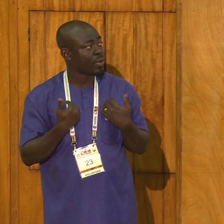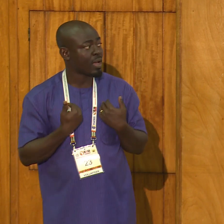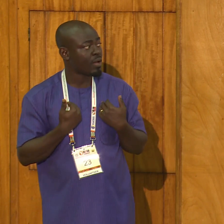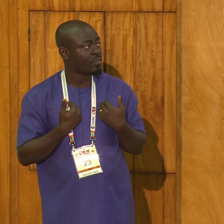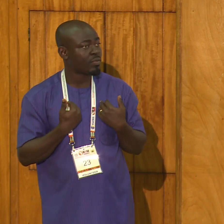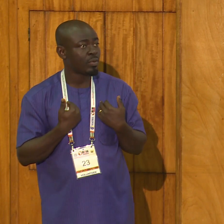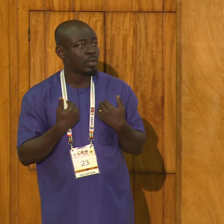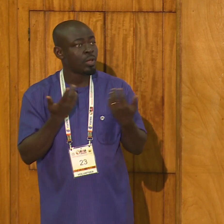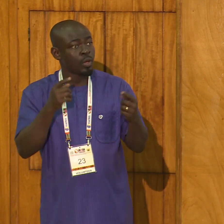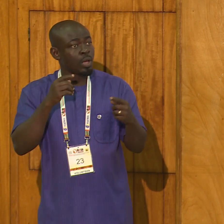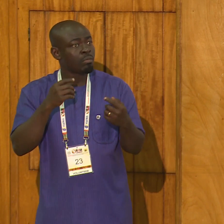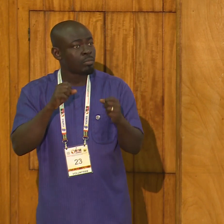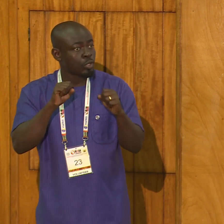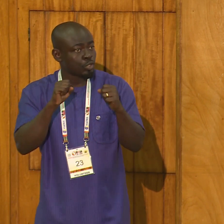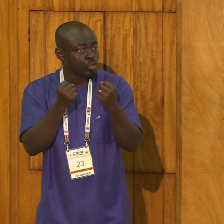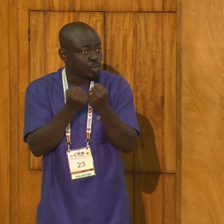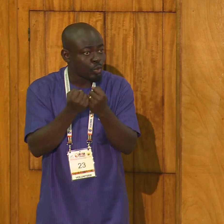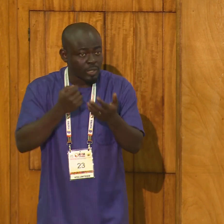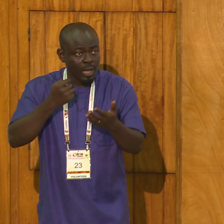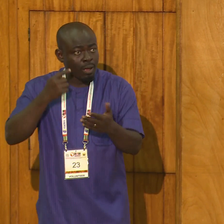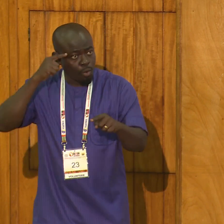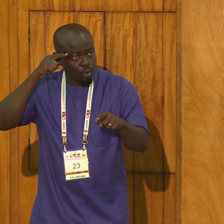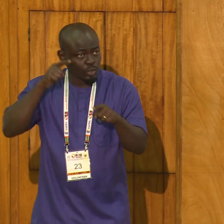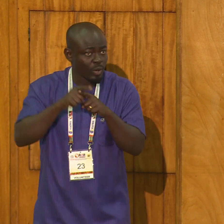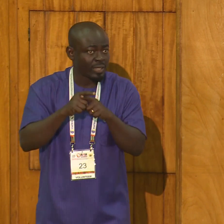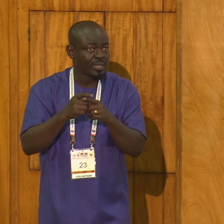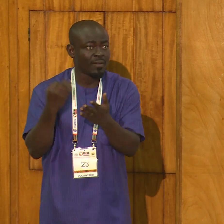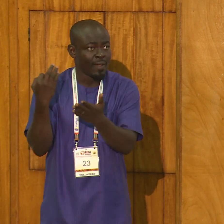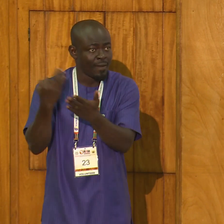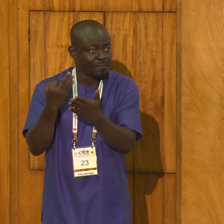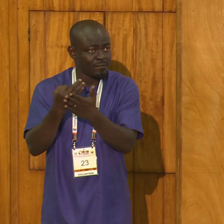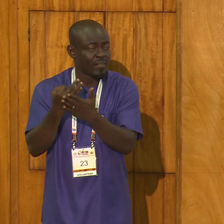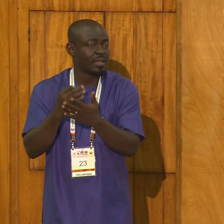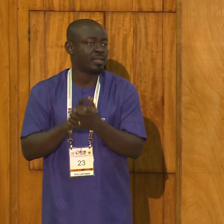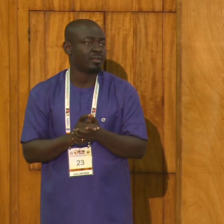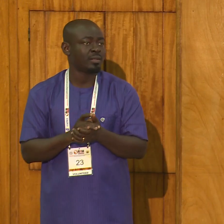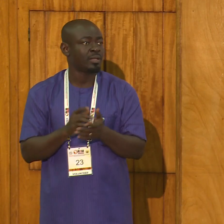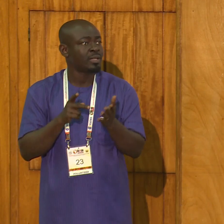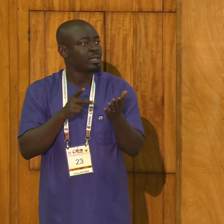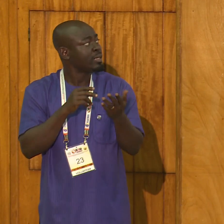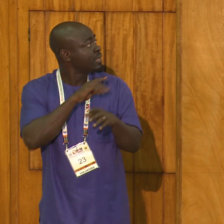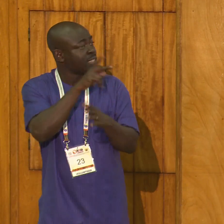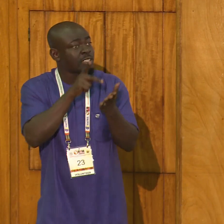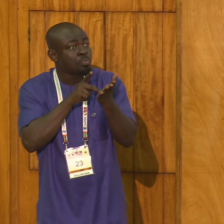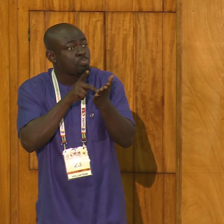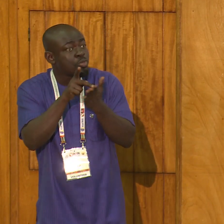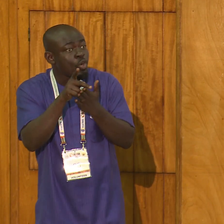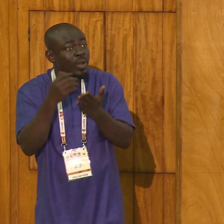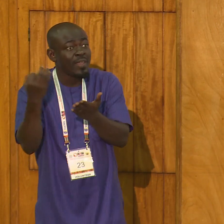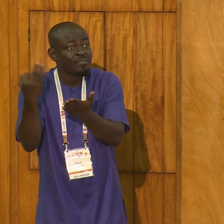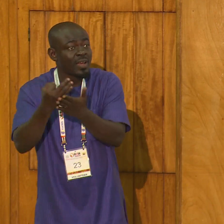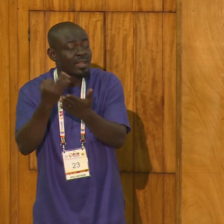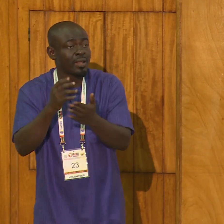a social contracting funding mechanism. So this is purely funded locally. It doesn't have any external